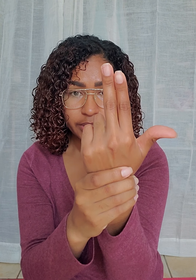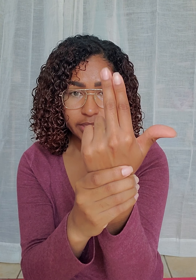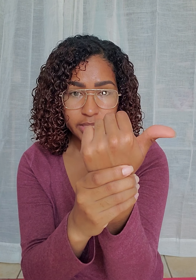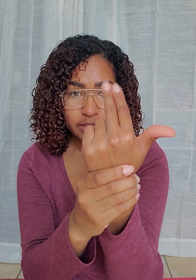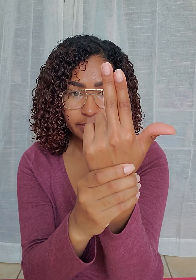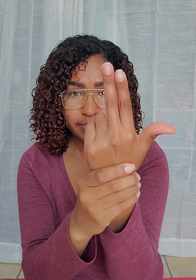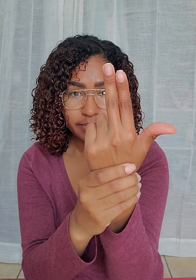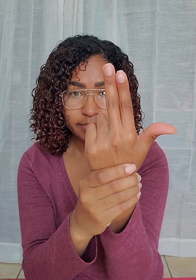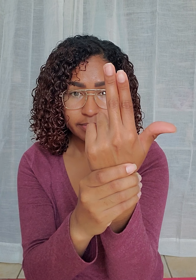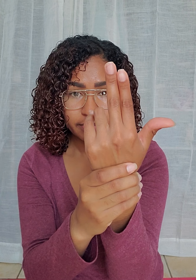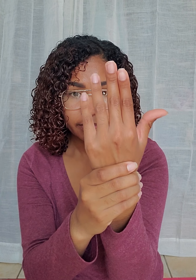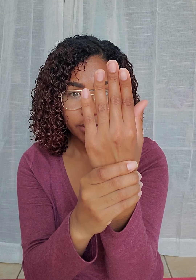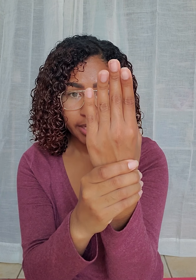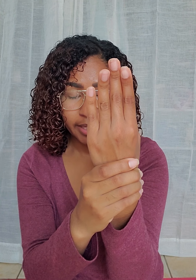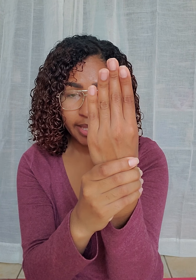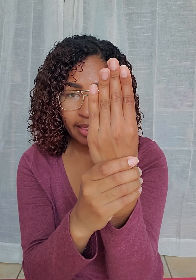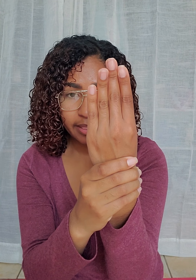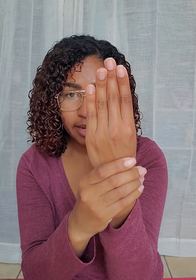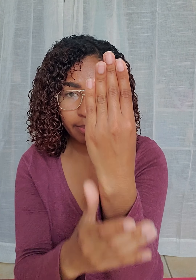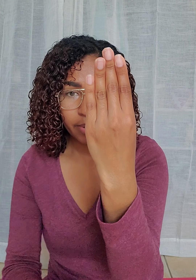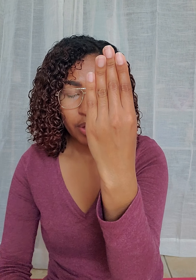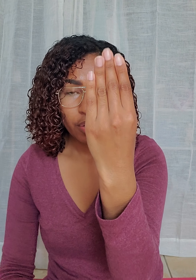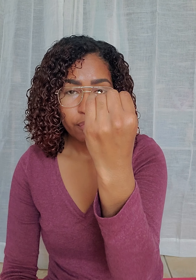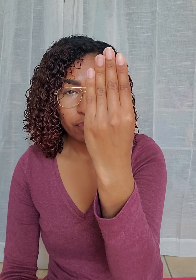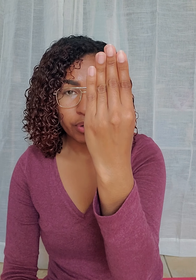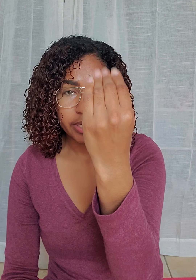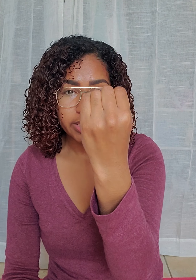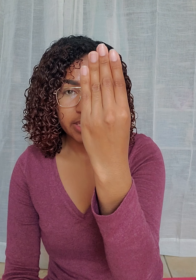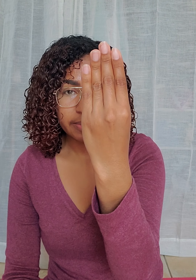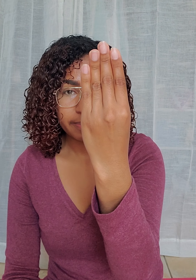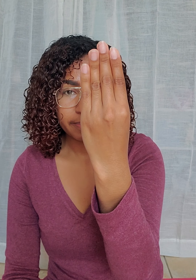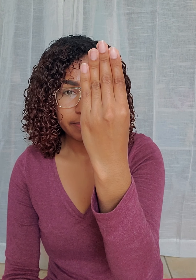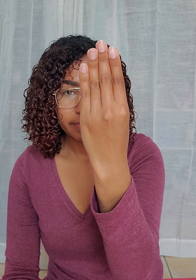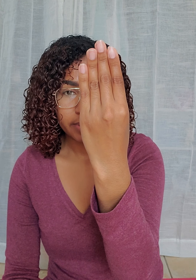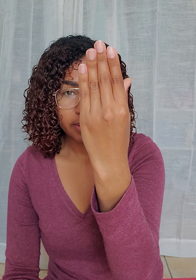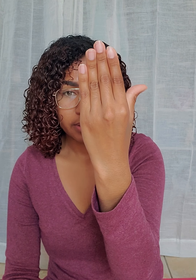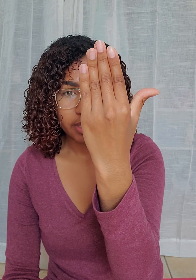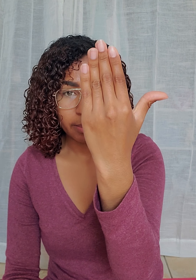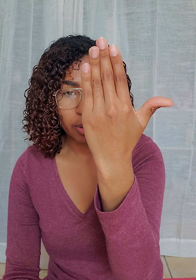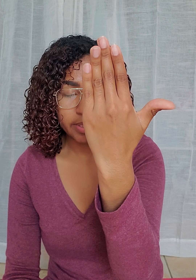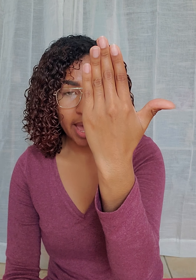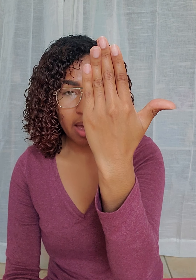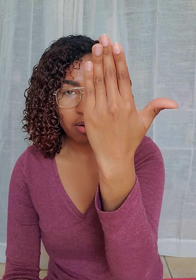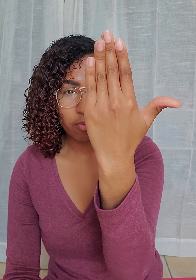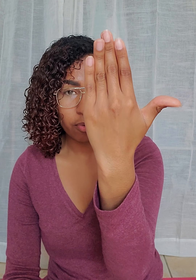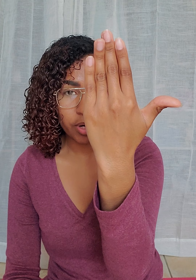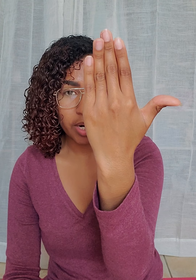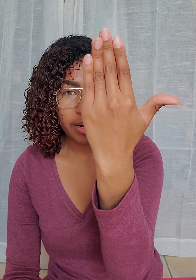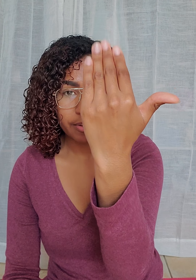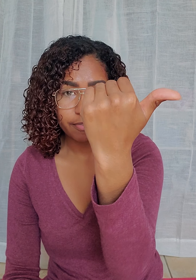13. Tuck in that thumb. 14. Thumb goes out for